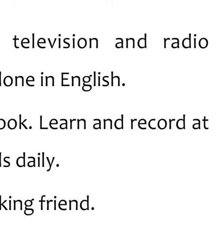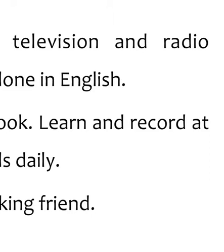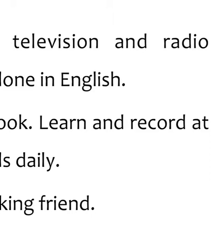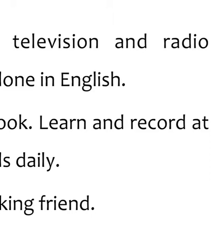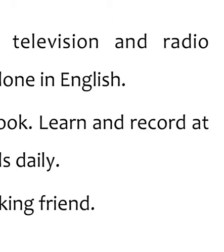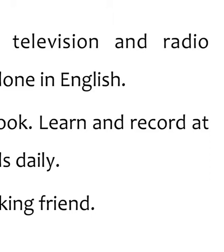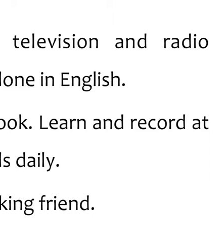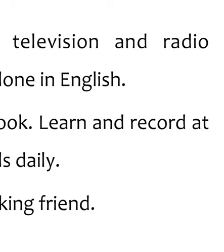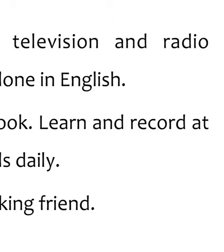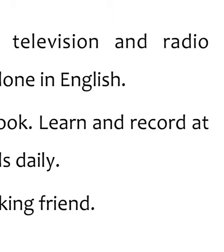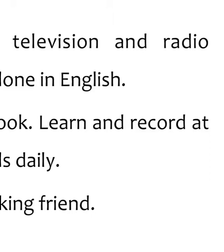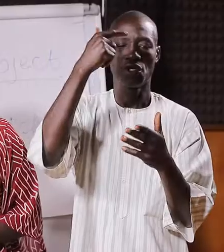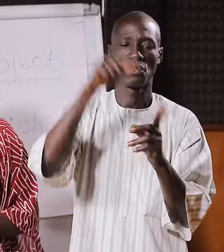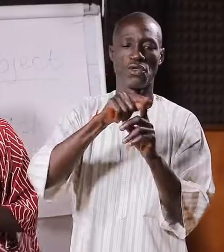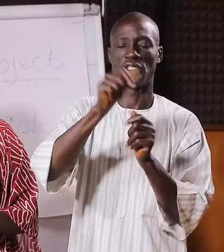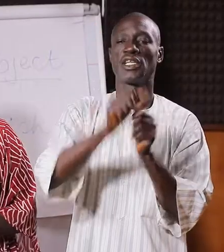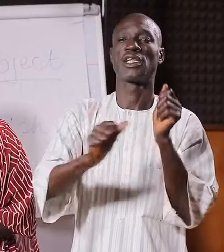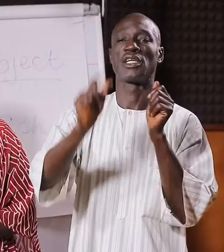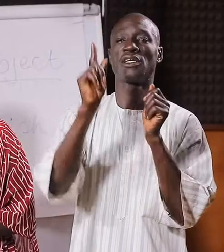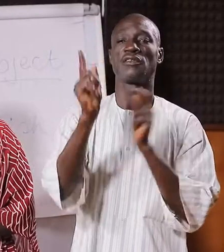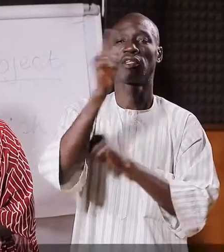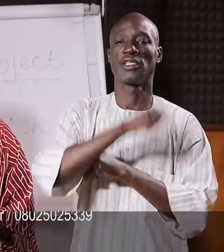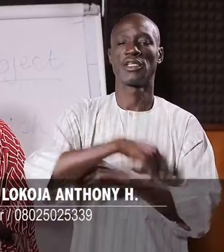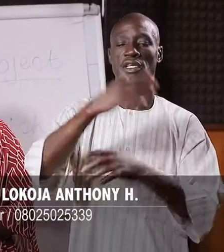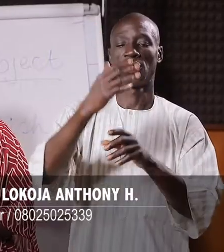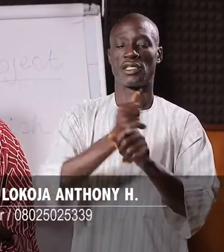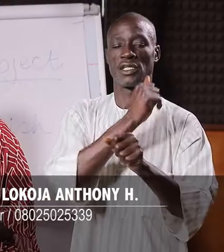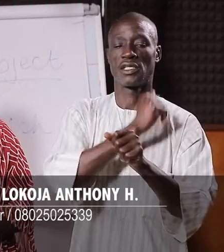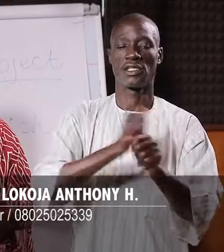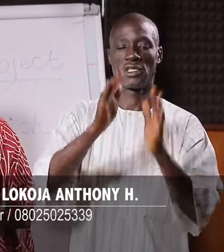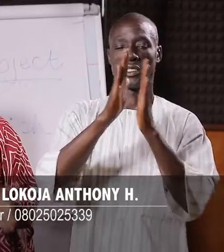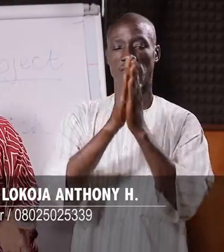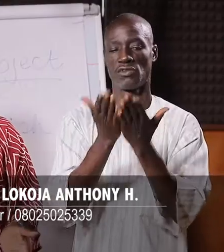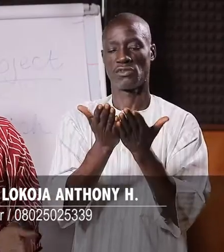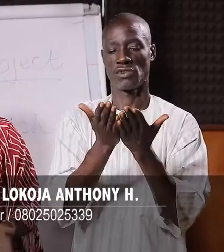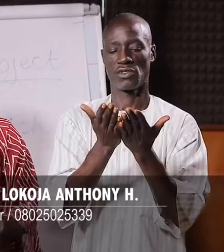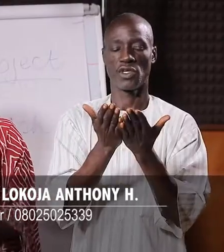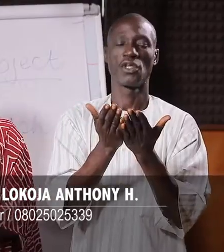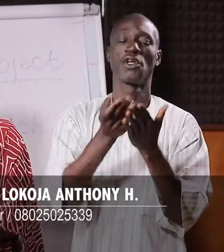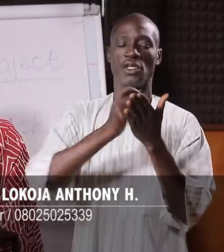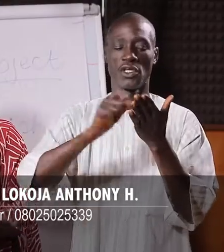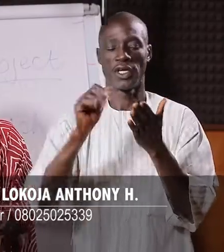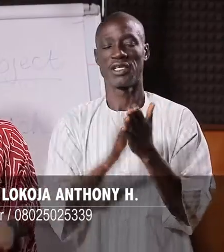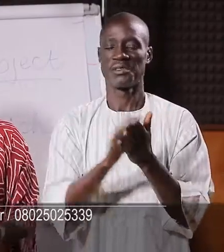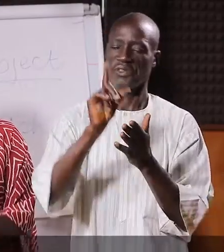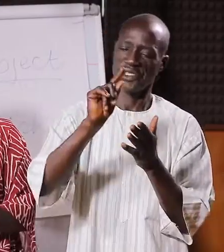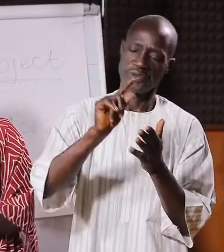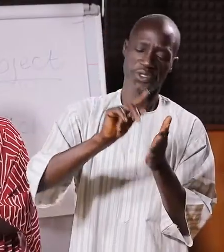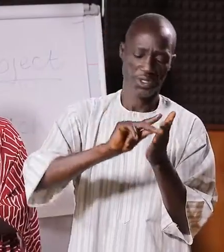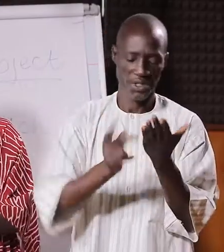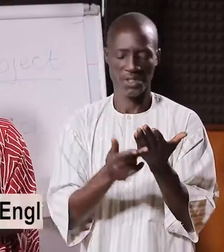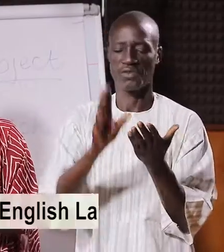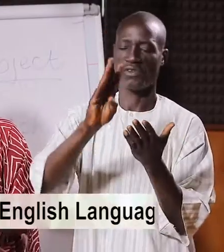words every day. Get a book, grammar book, exercise books, 20 leaves. It could